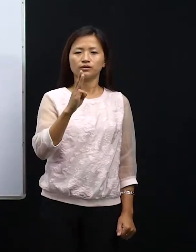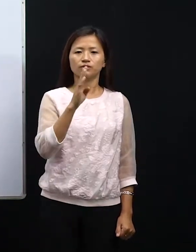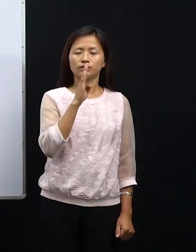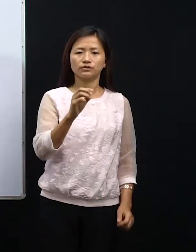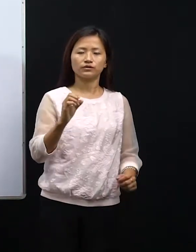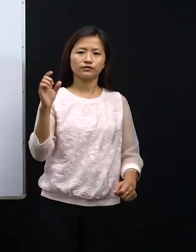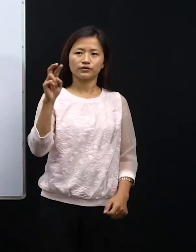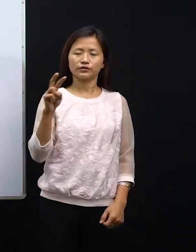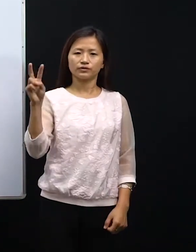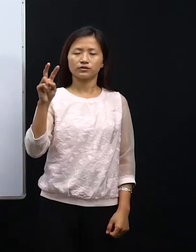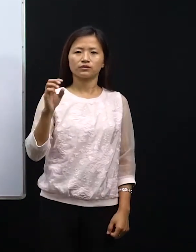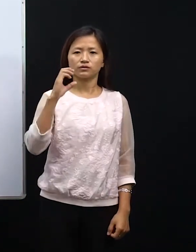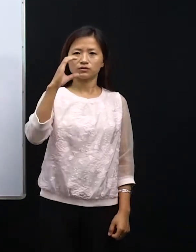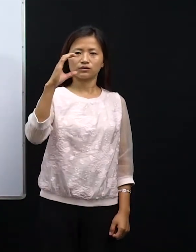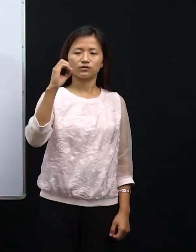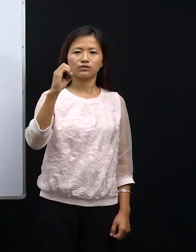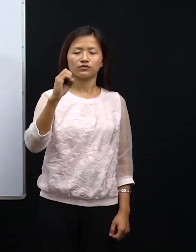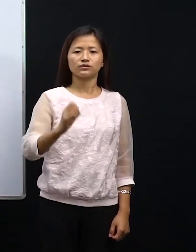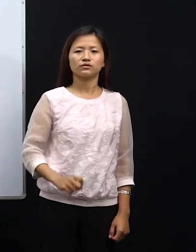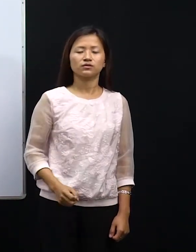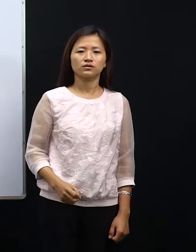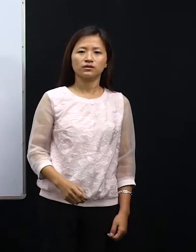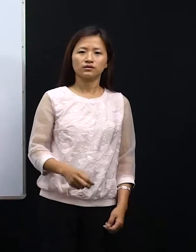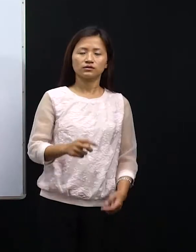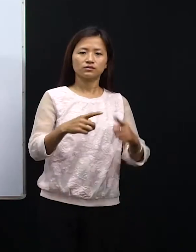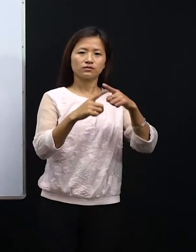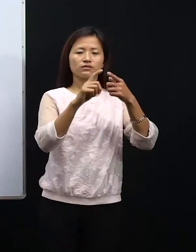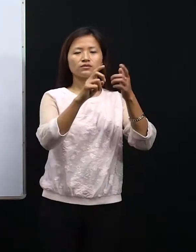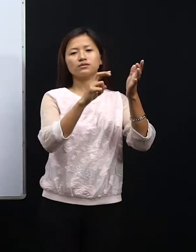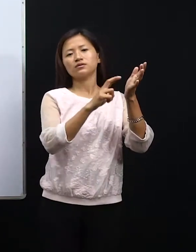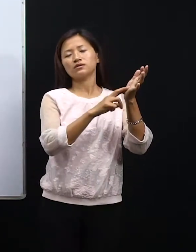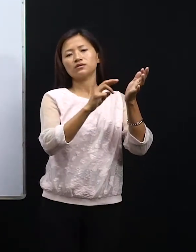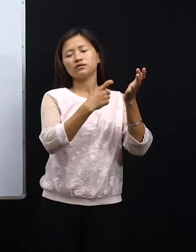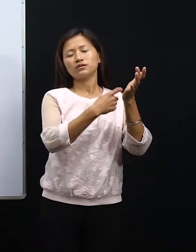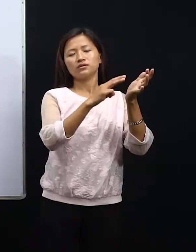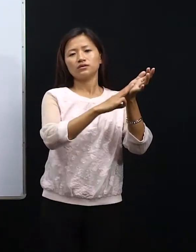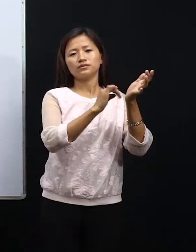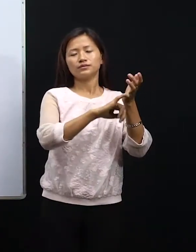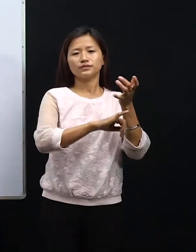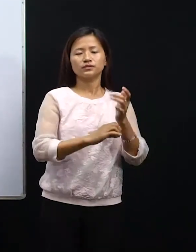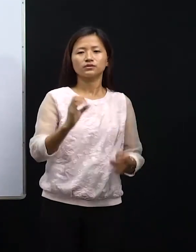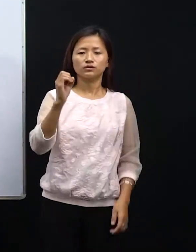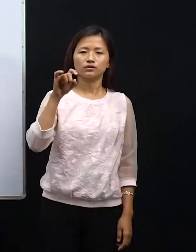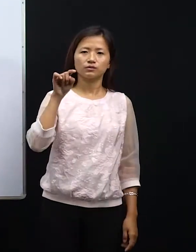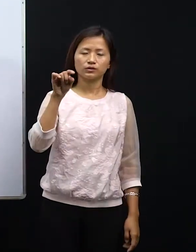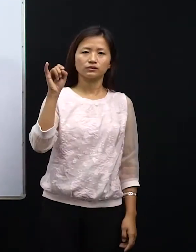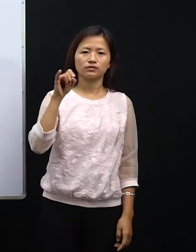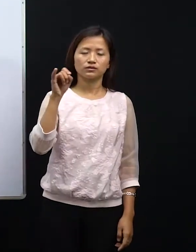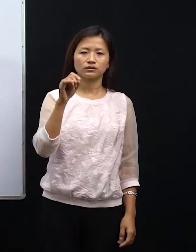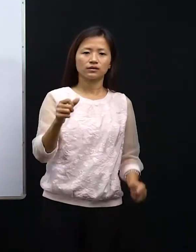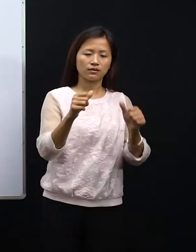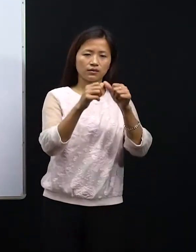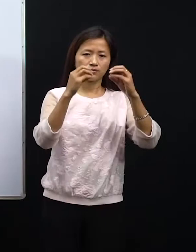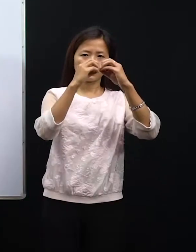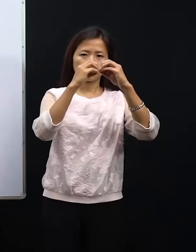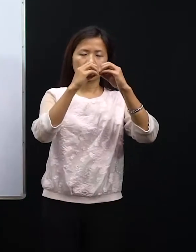it should be minus, sorry. For terms, it should be minus 0.6 AB, okay? Minus 0.6